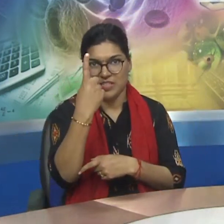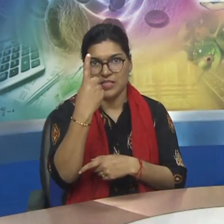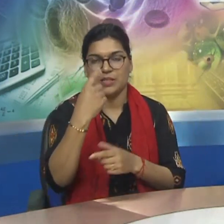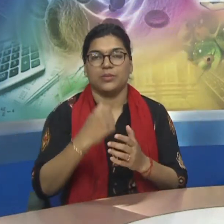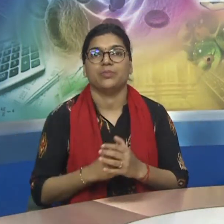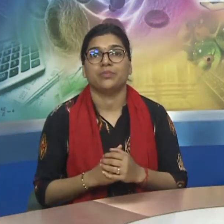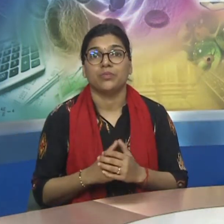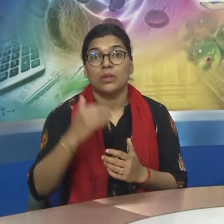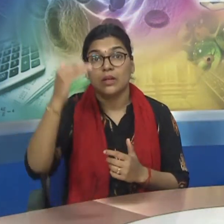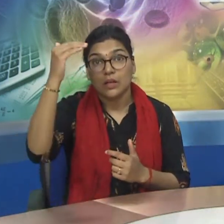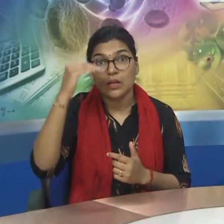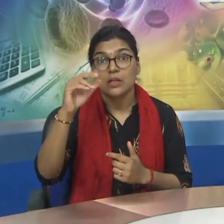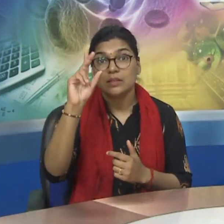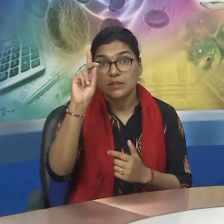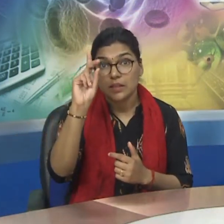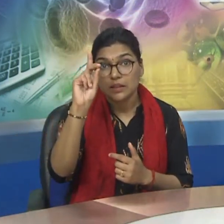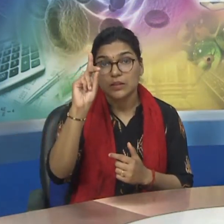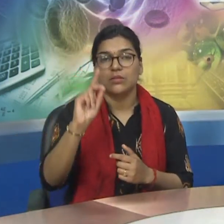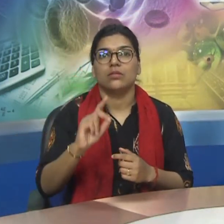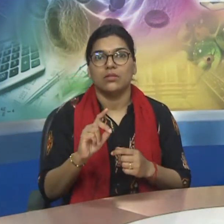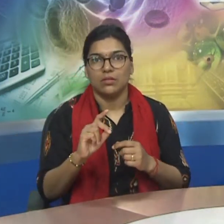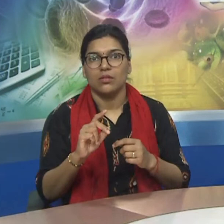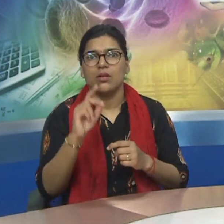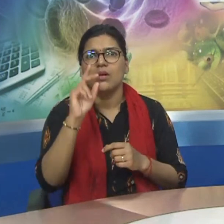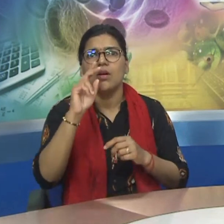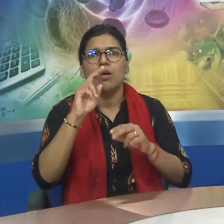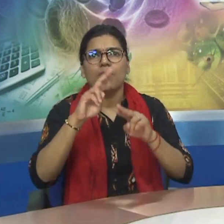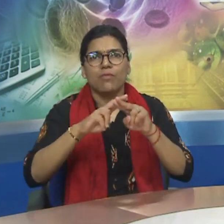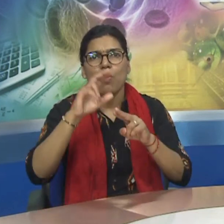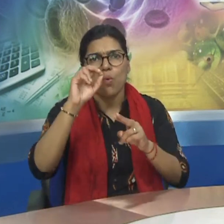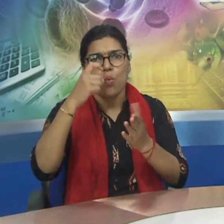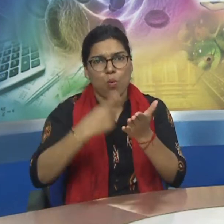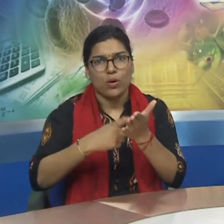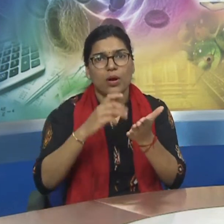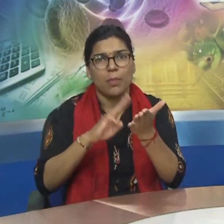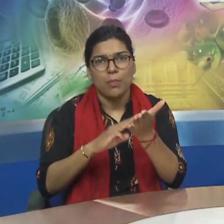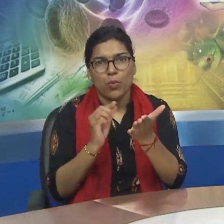that their names are also shown. First word is name box.